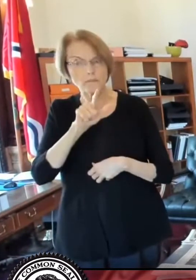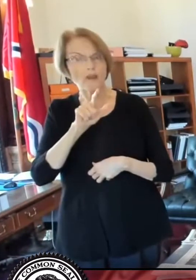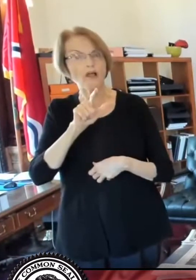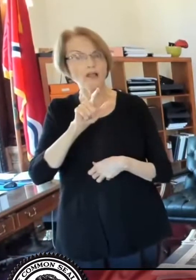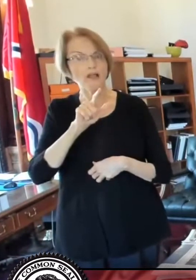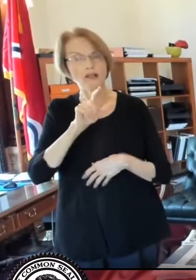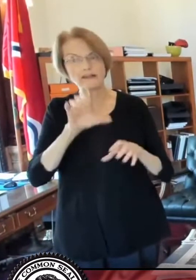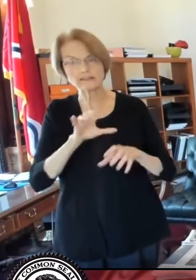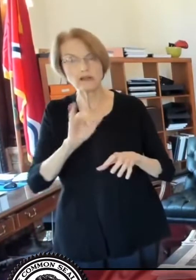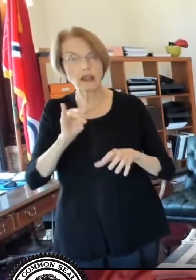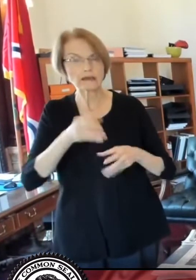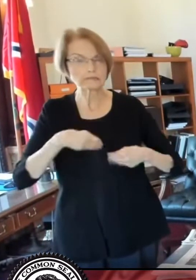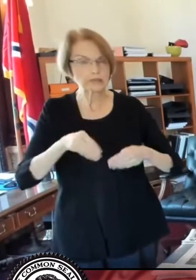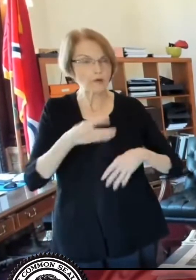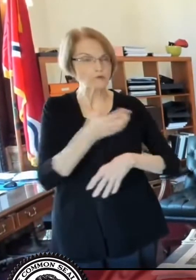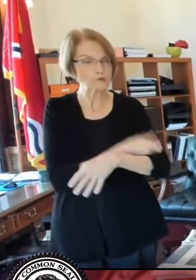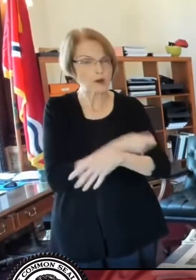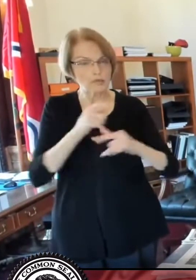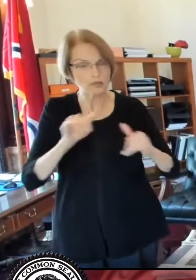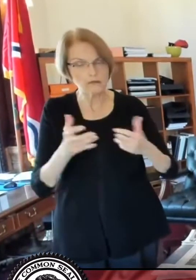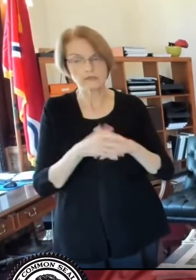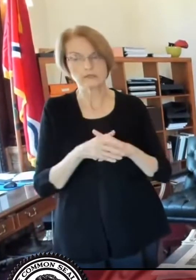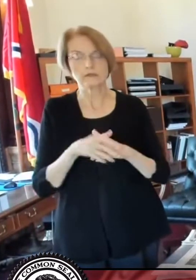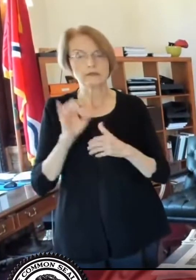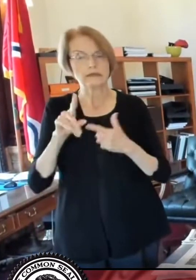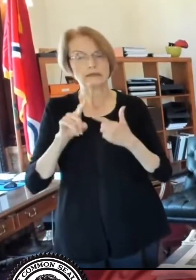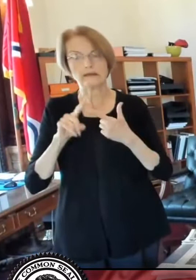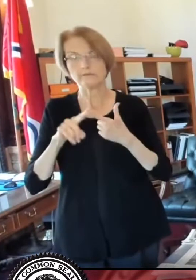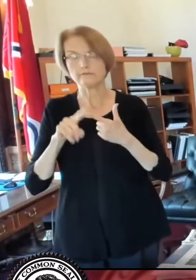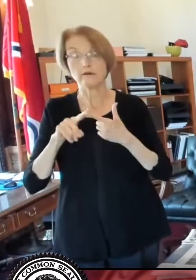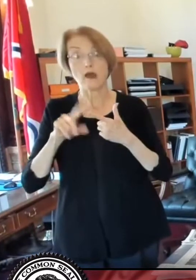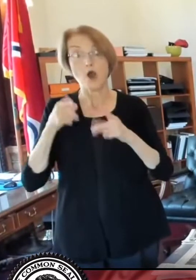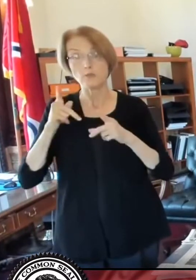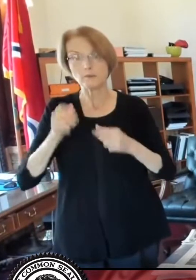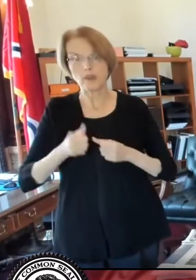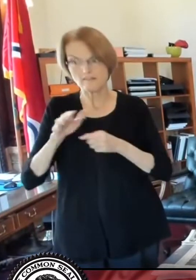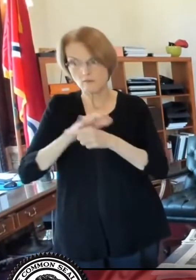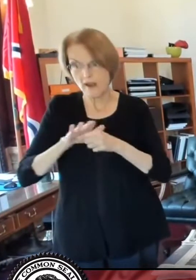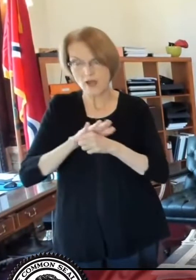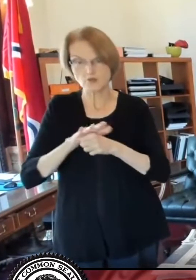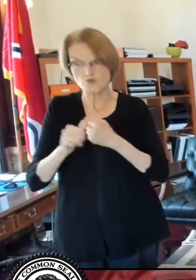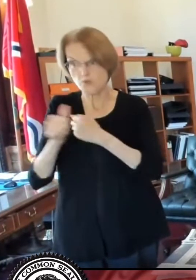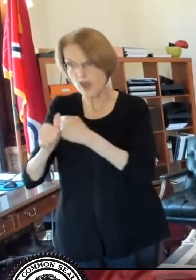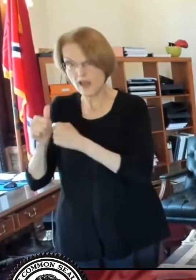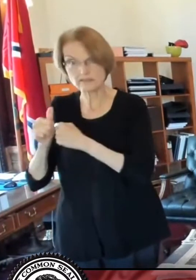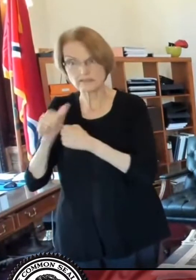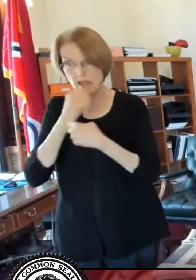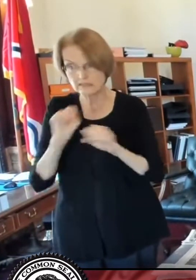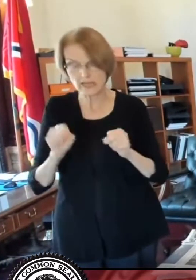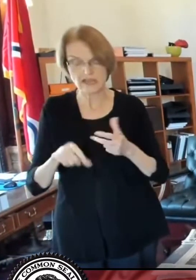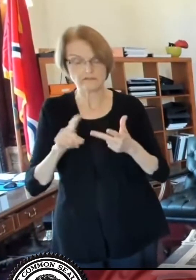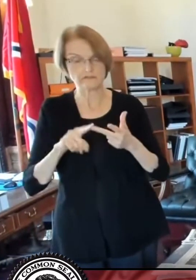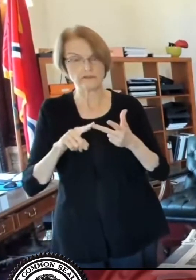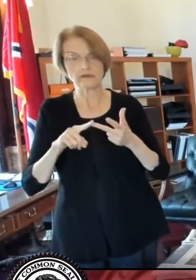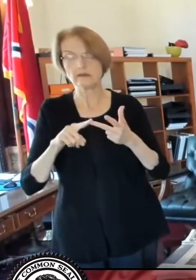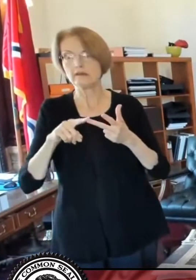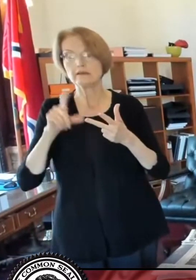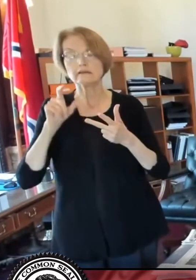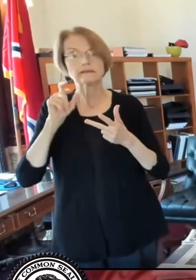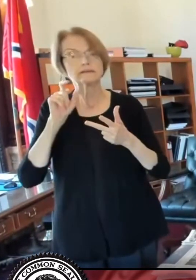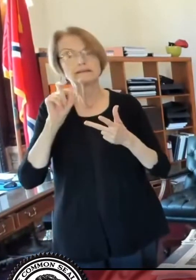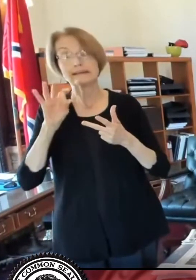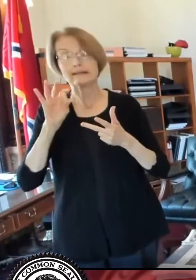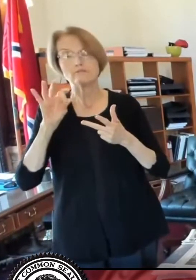premises, if you're threatening the health or safety of other residents, if you're damaging or posing an immediate or